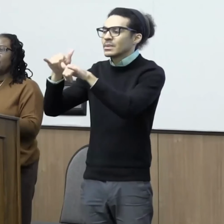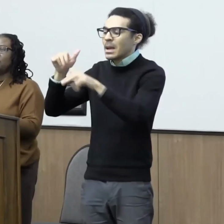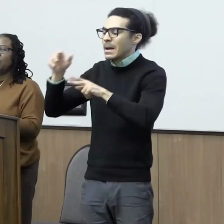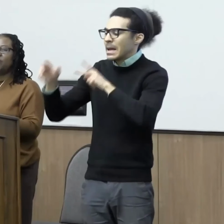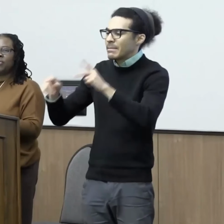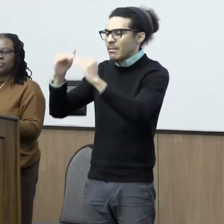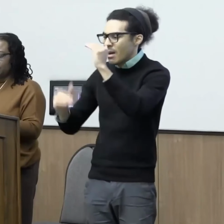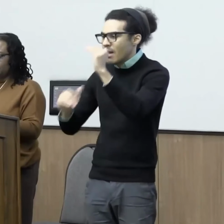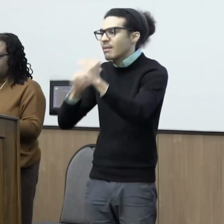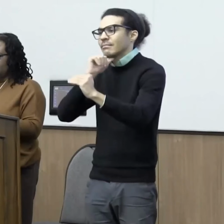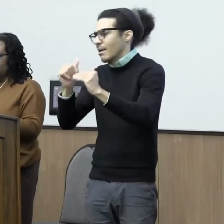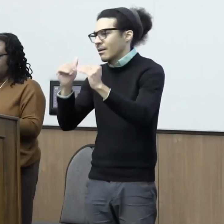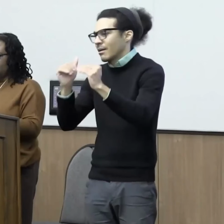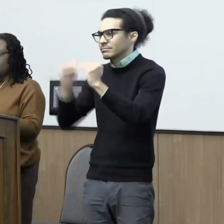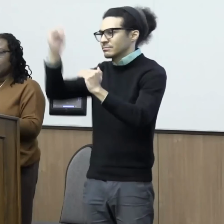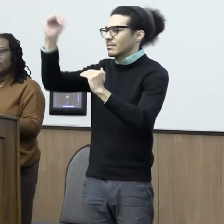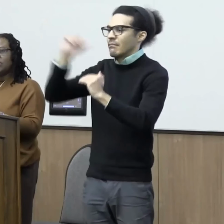beneath nor above you.